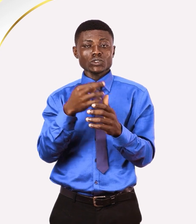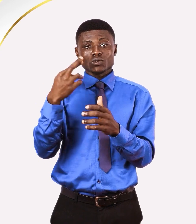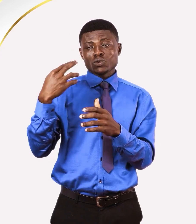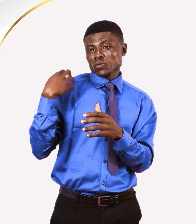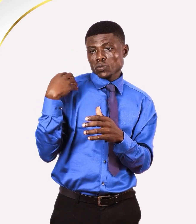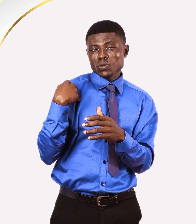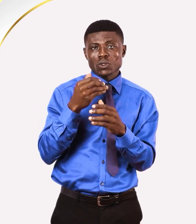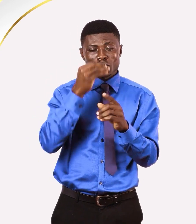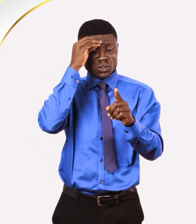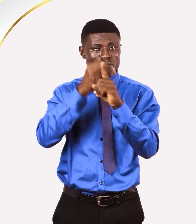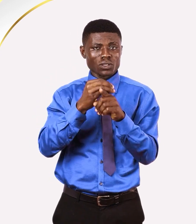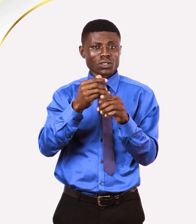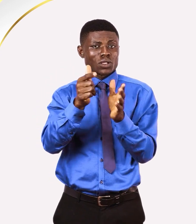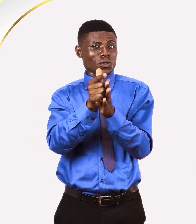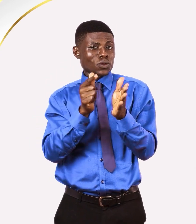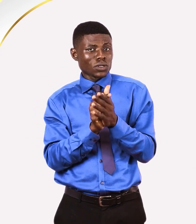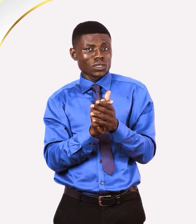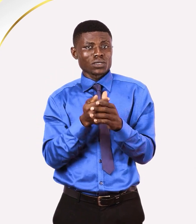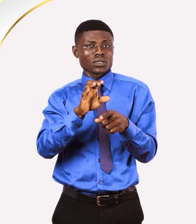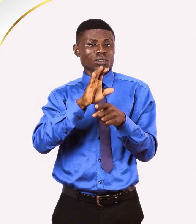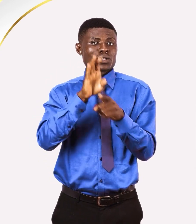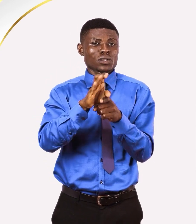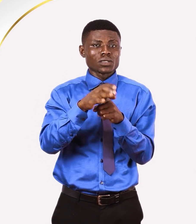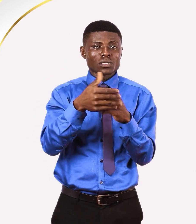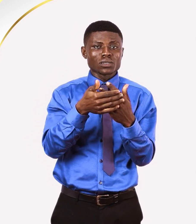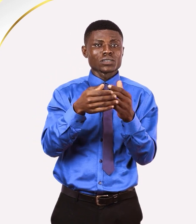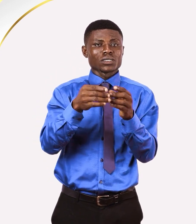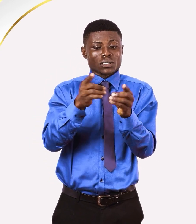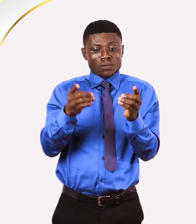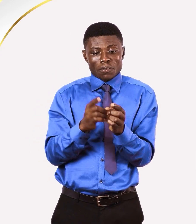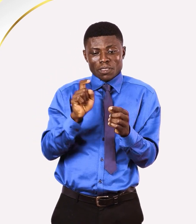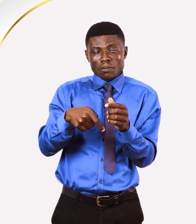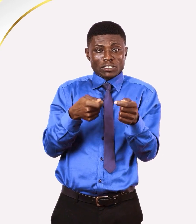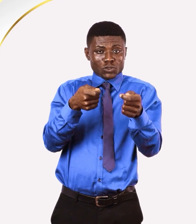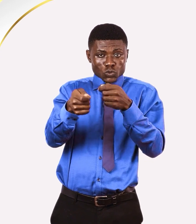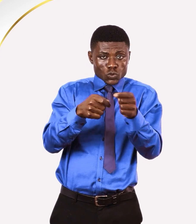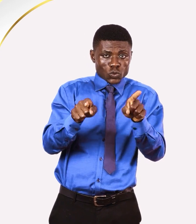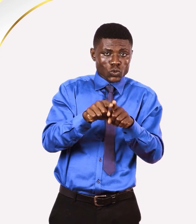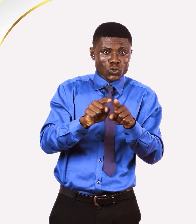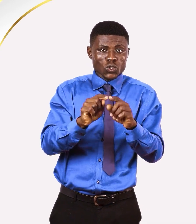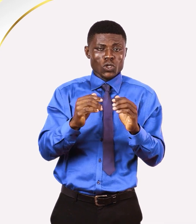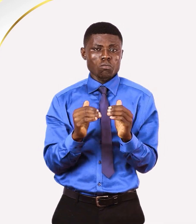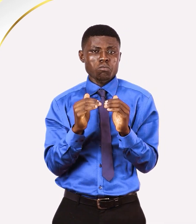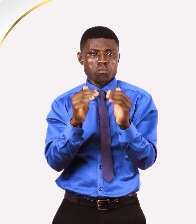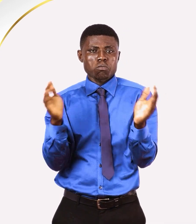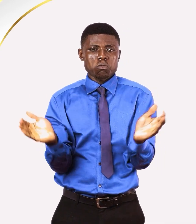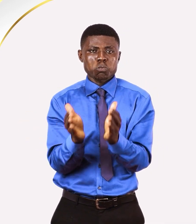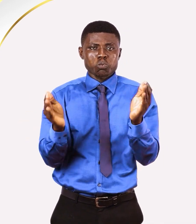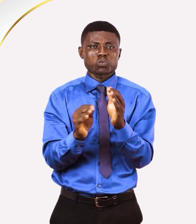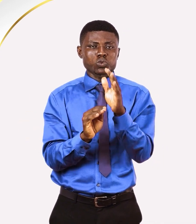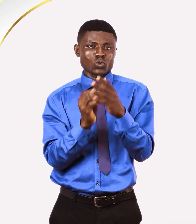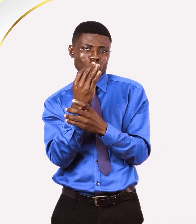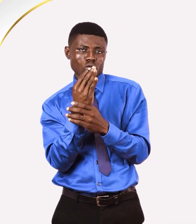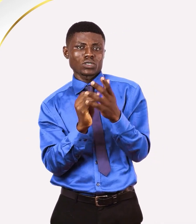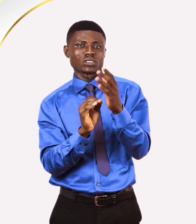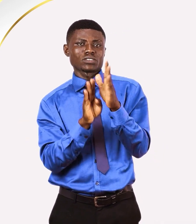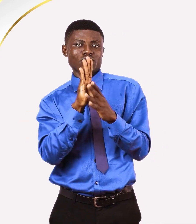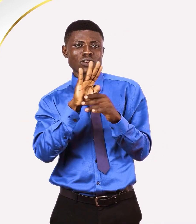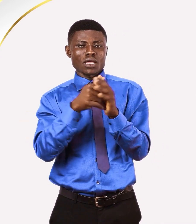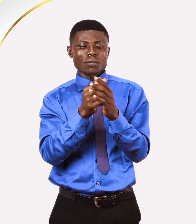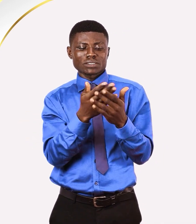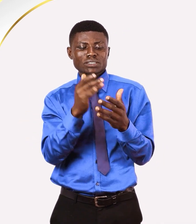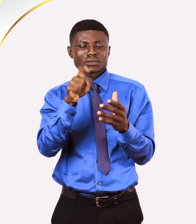main objective of the Legal and Enforcement Department is to regulate and promote the growth and development of